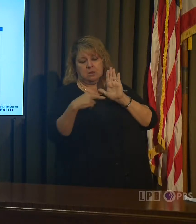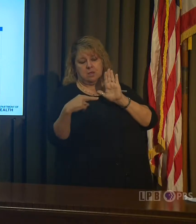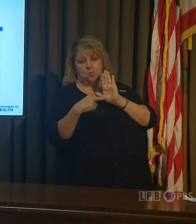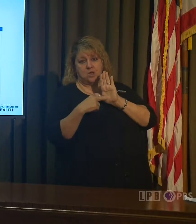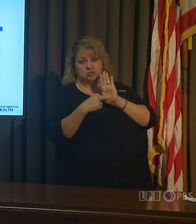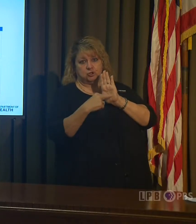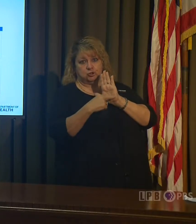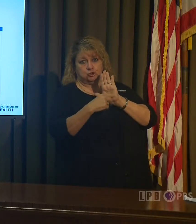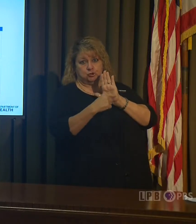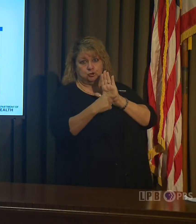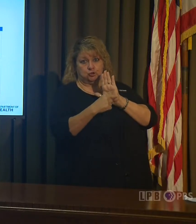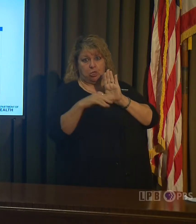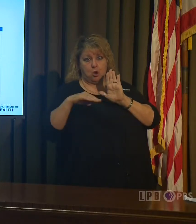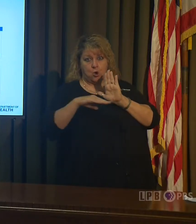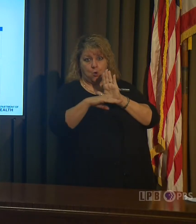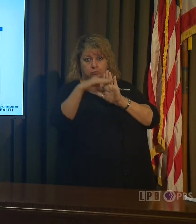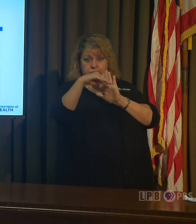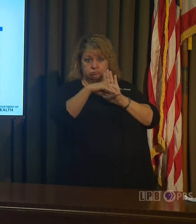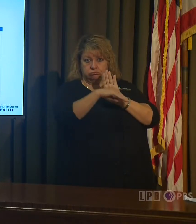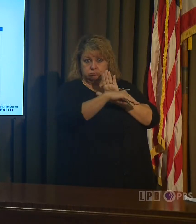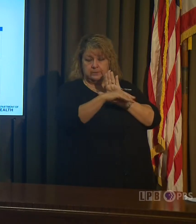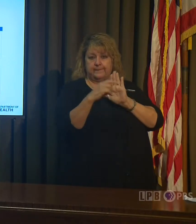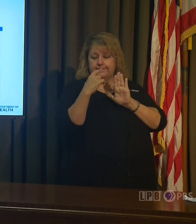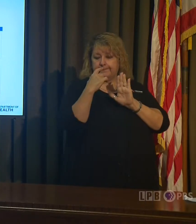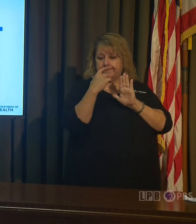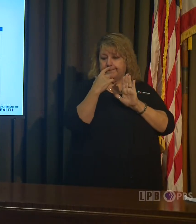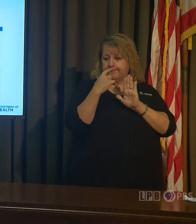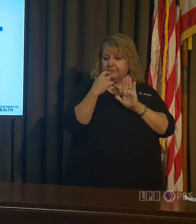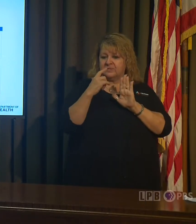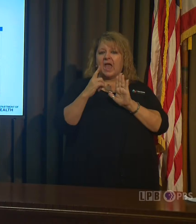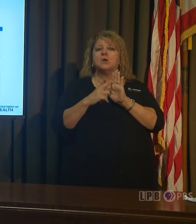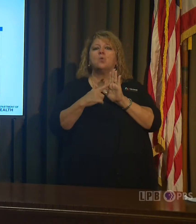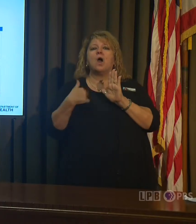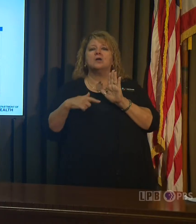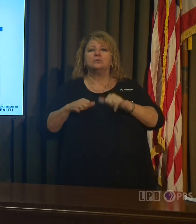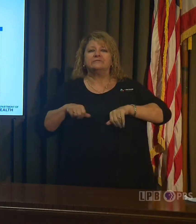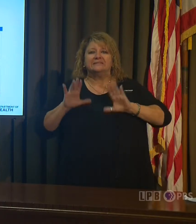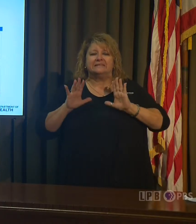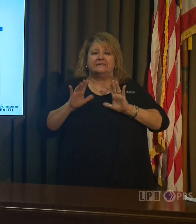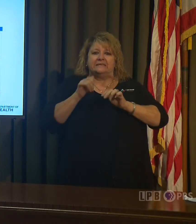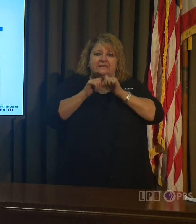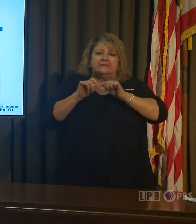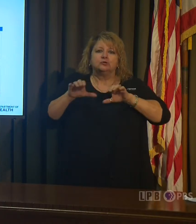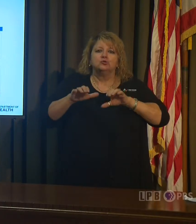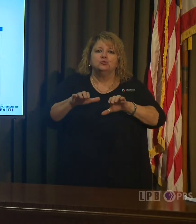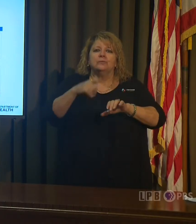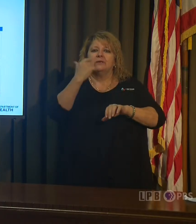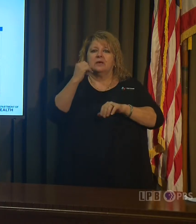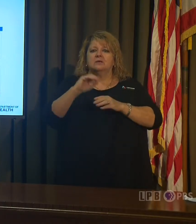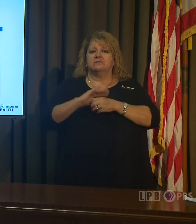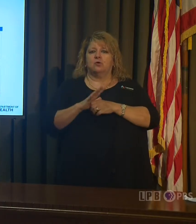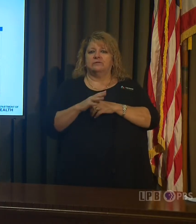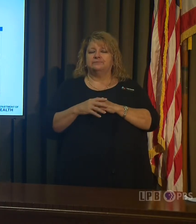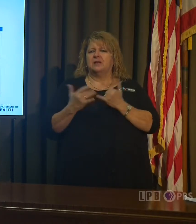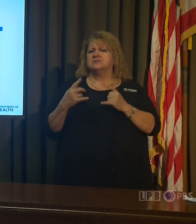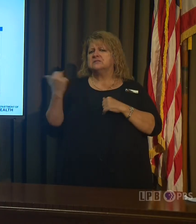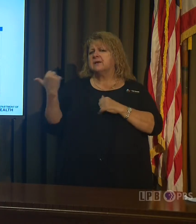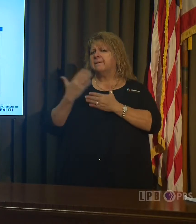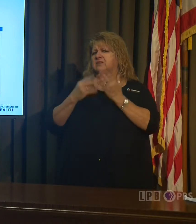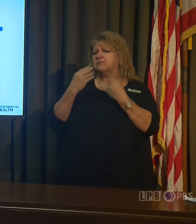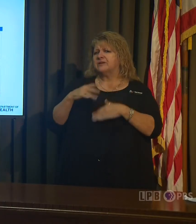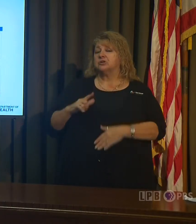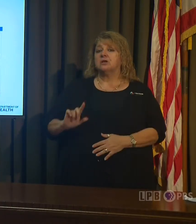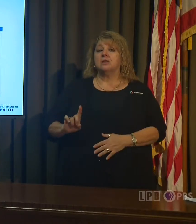responding to and sacrificing because of the COVID pandemic. I'm going to walk through some of that data right now. On the